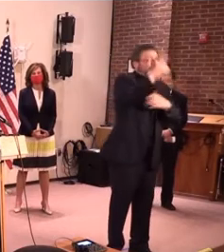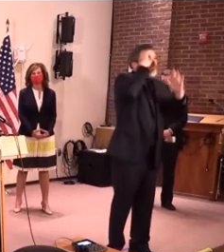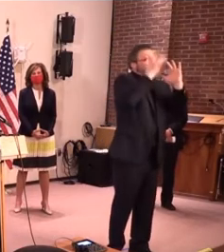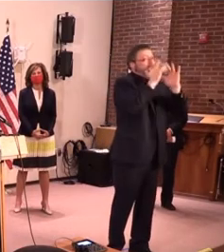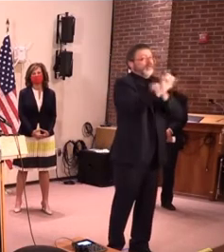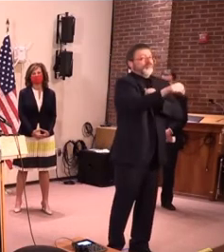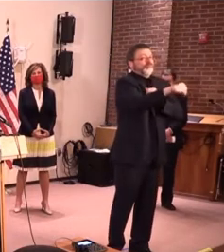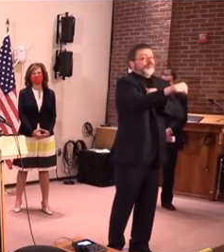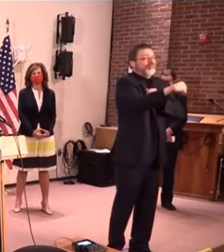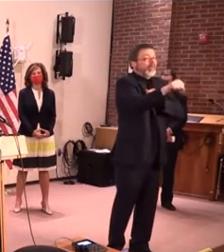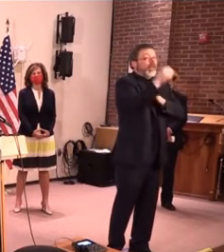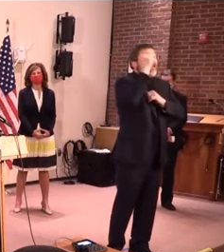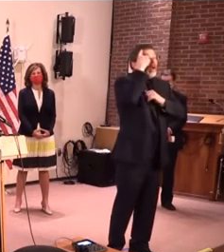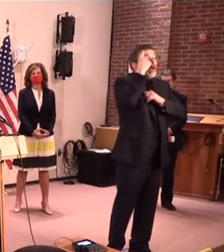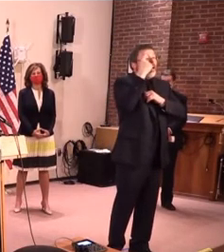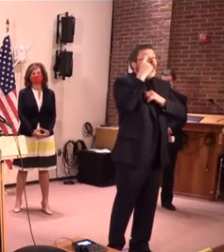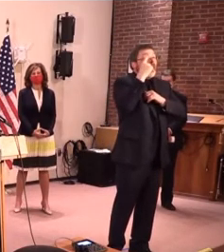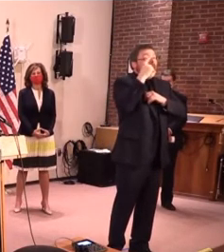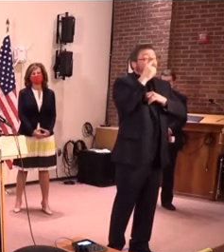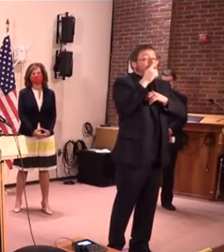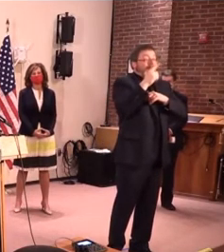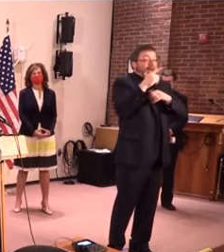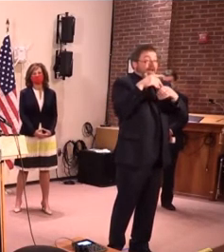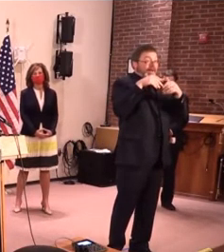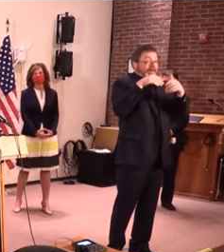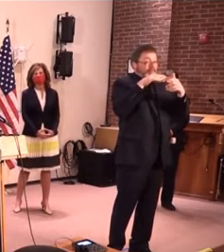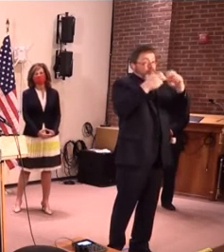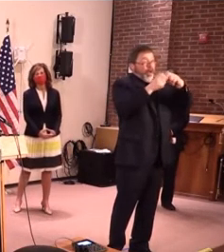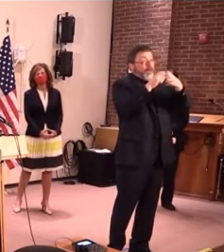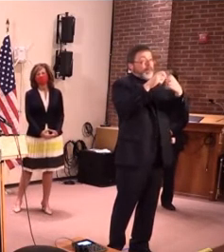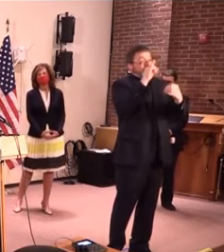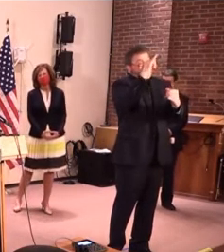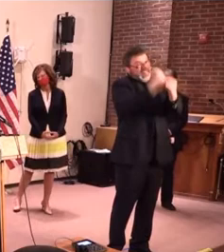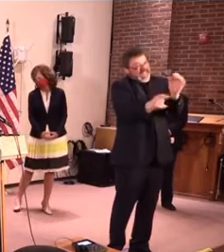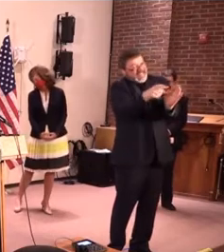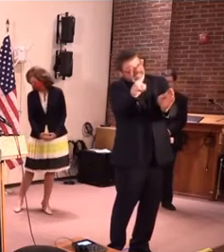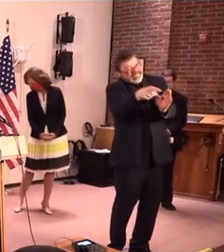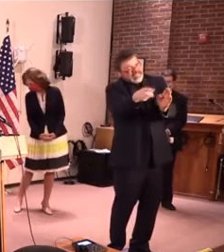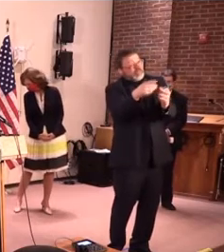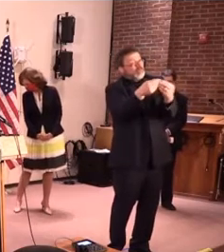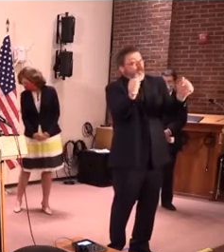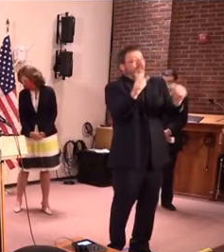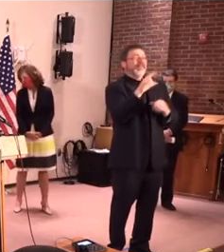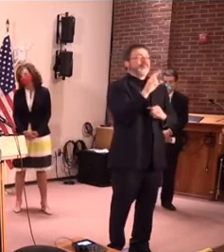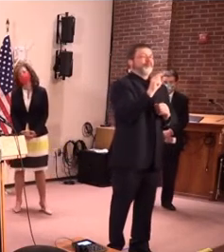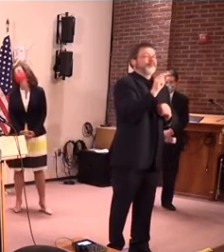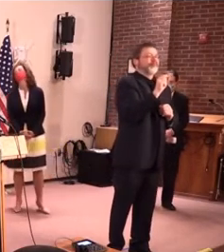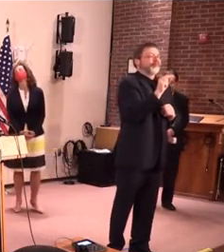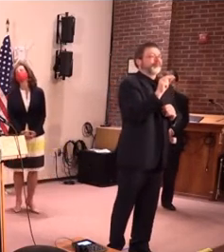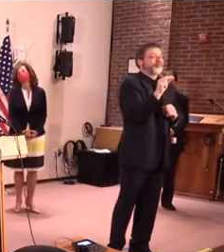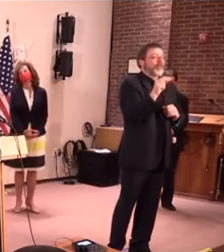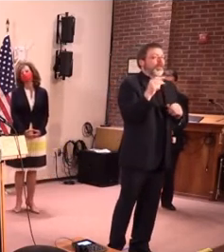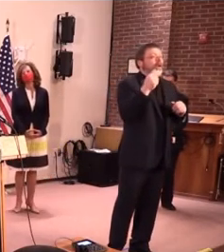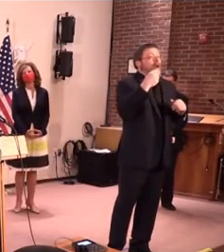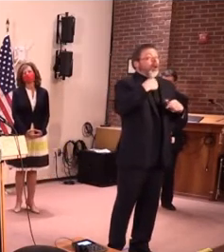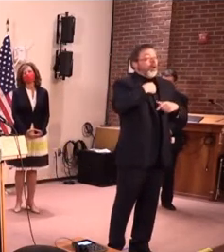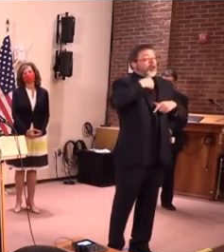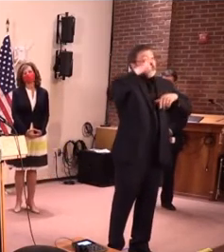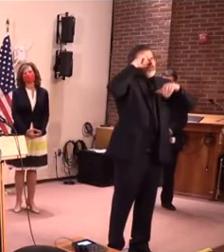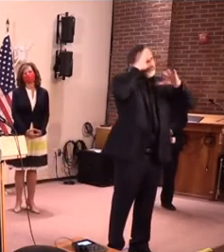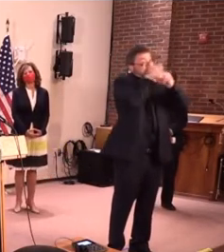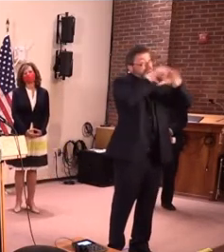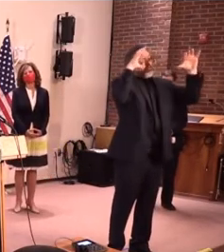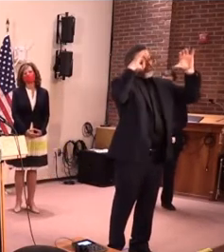mile. And again, we're looking at a much larger package to deliver if funds become available through the federal